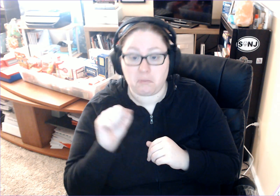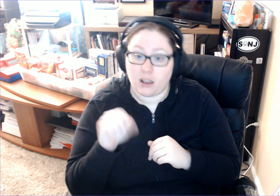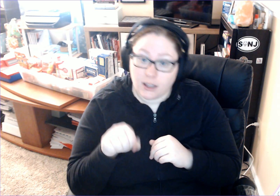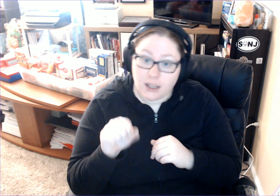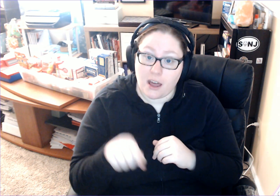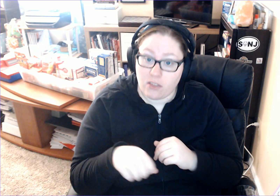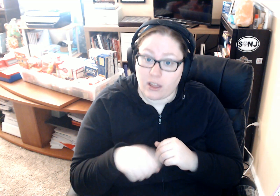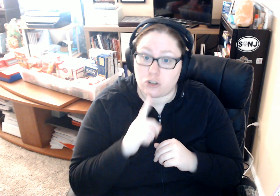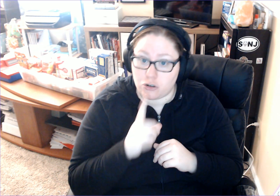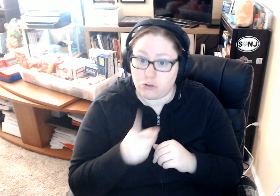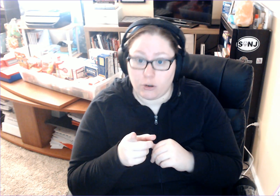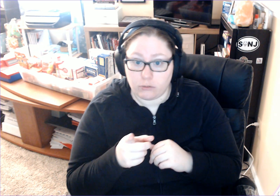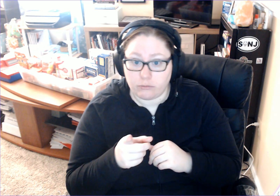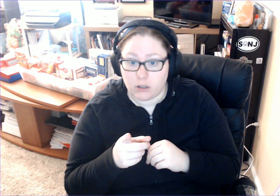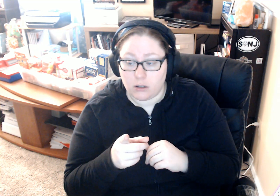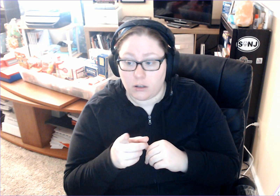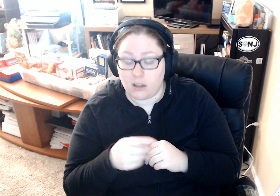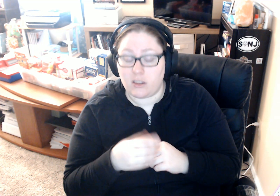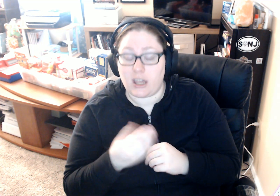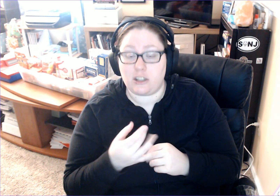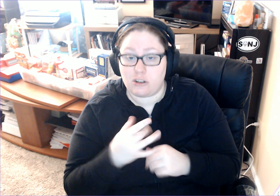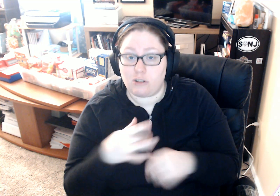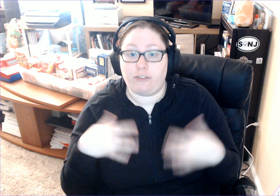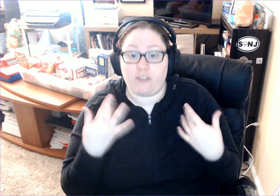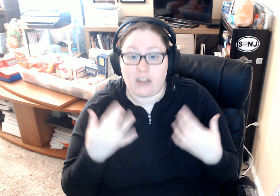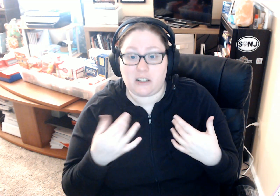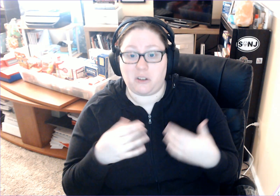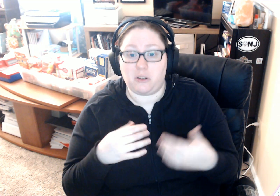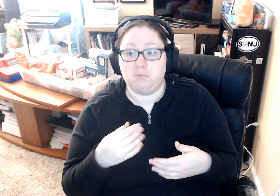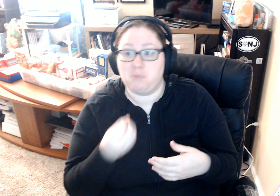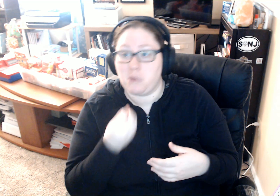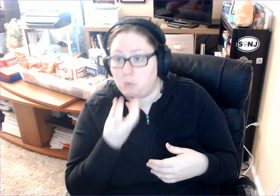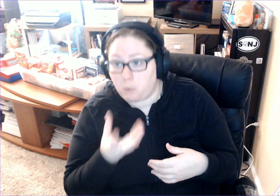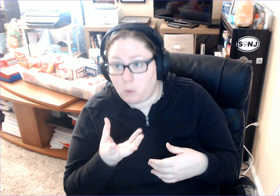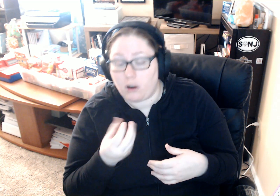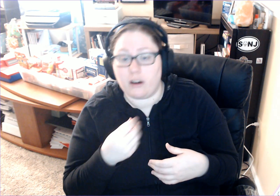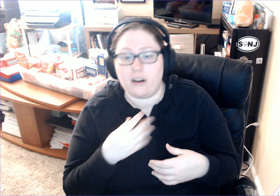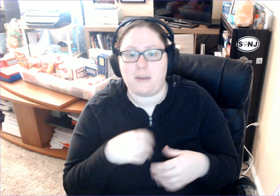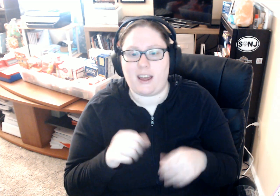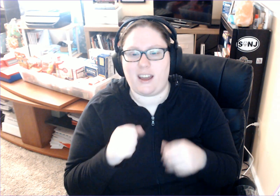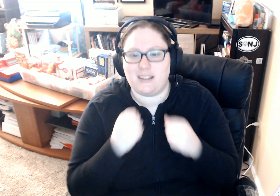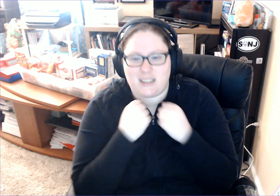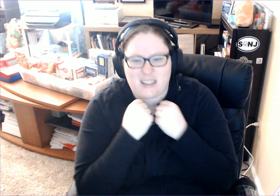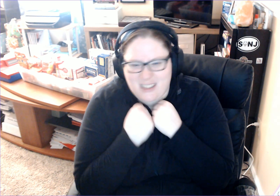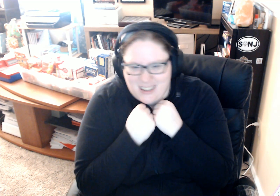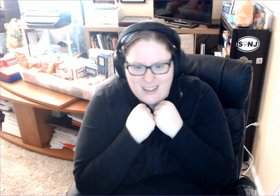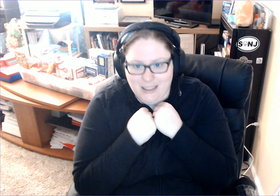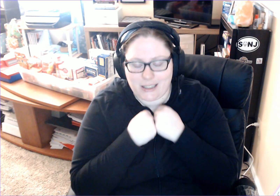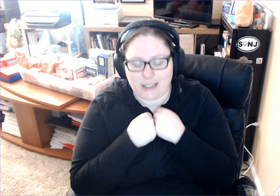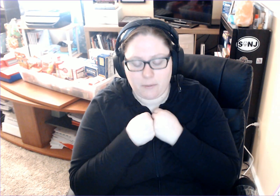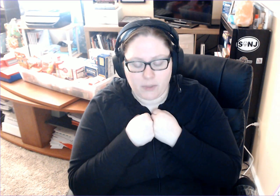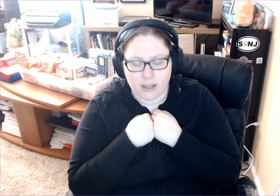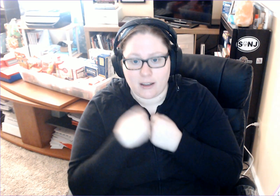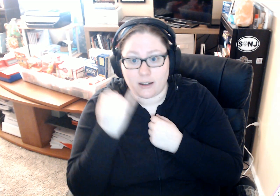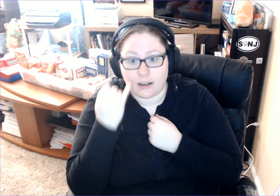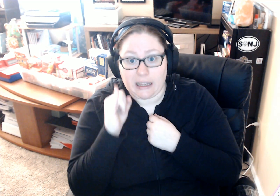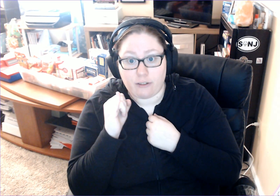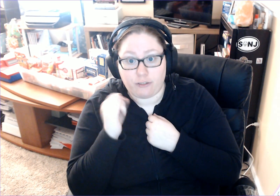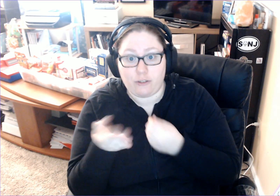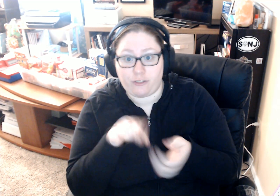Yeah, that's true. They do feel warm and snuggly if you fold